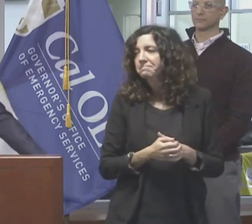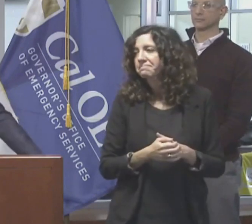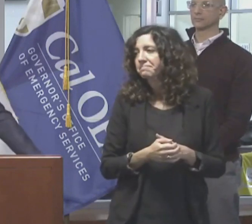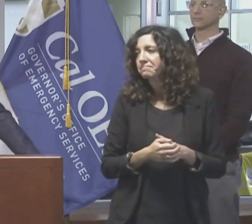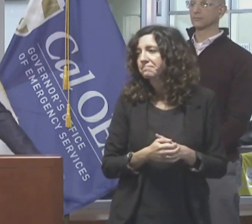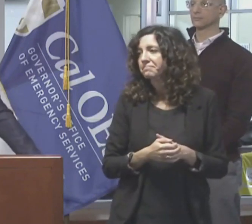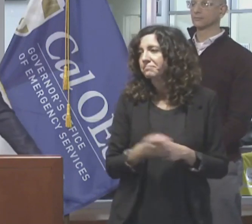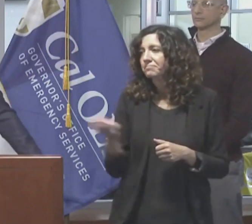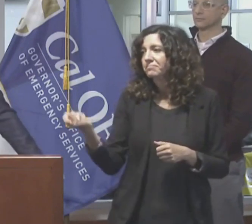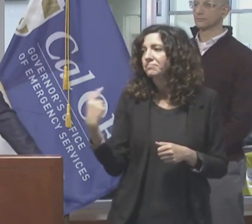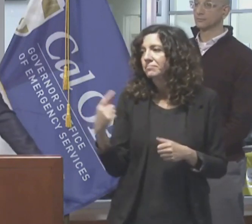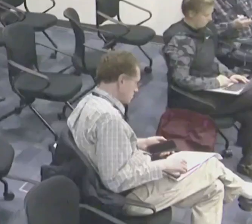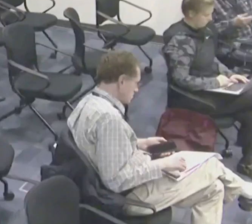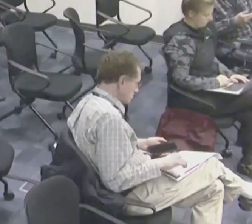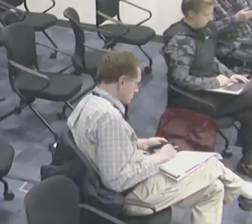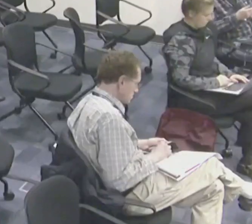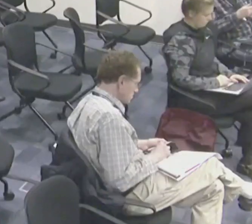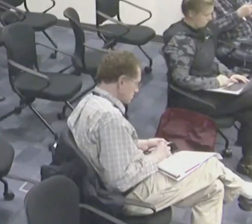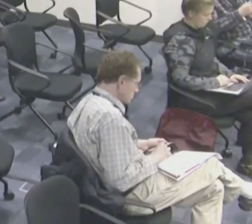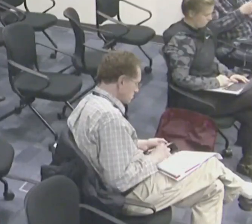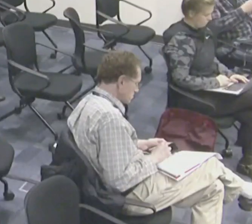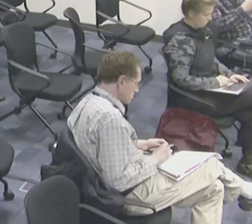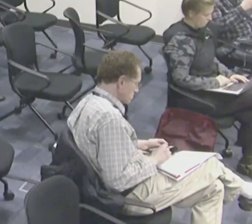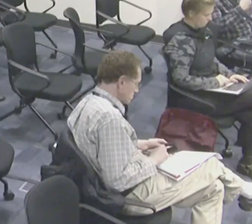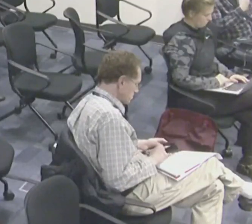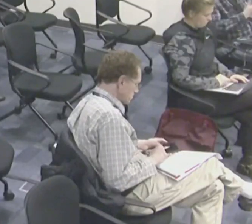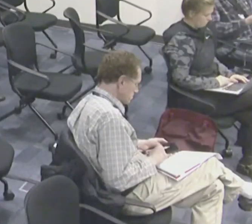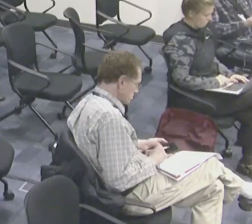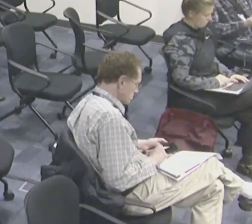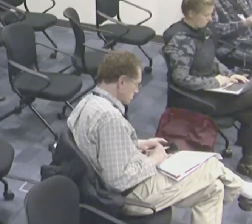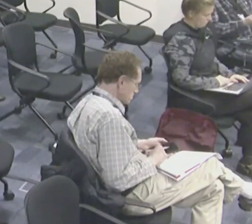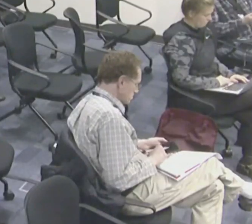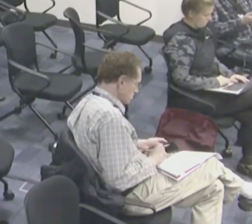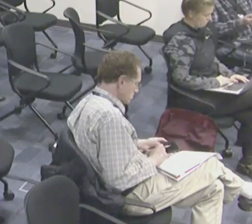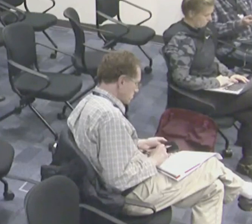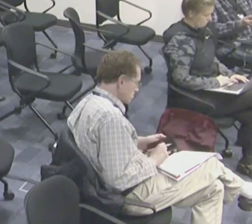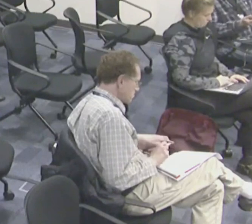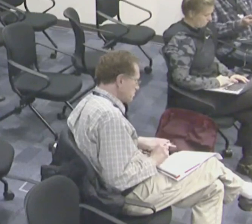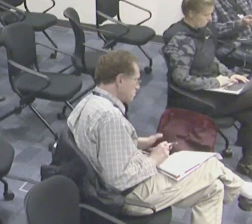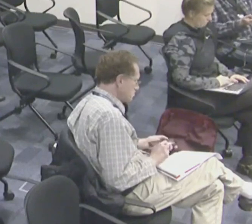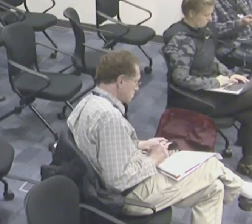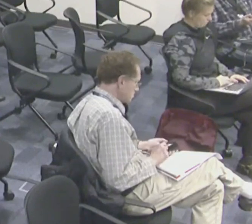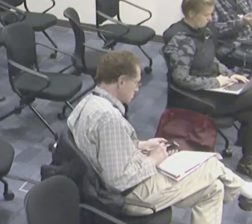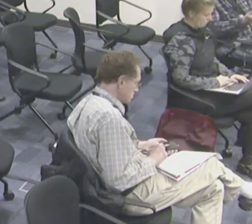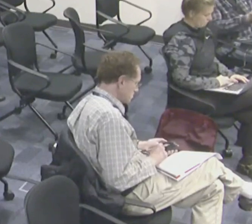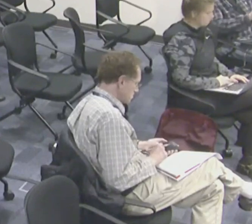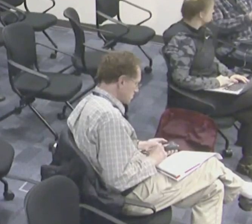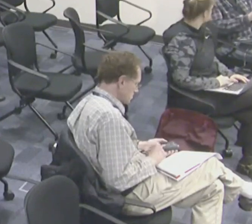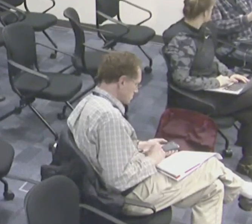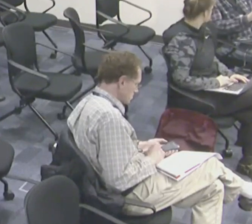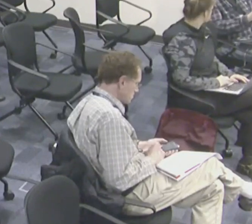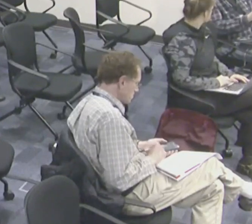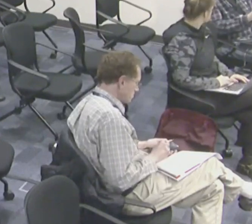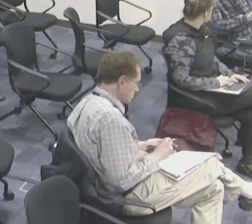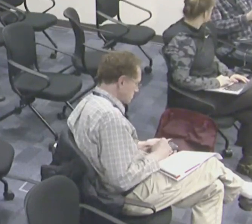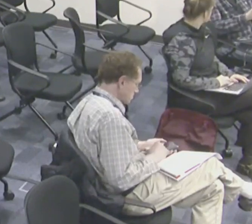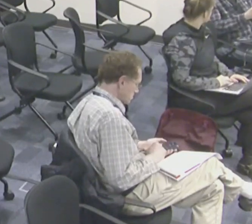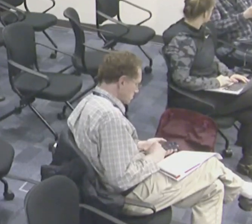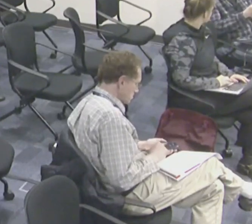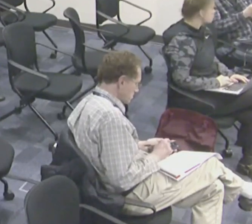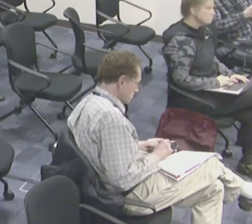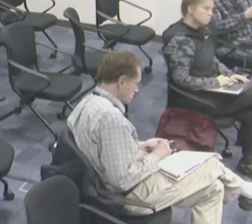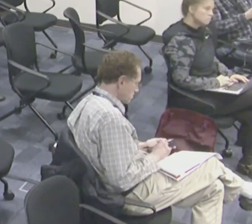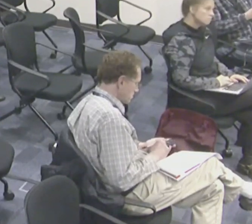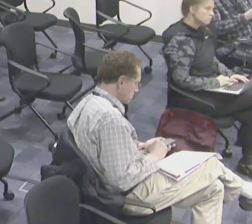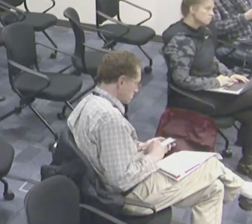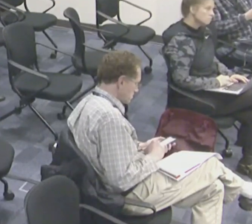There's a report out, or a recent report out, that tracked people who were symptomatic but tested negative for the flu, especially up in Washington State. I'll